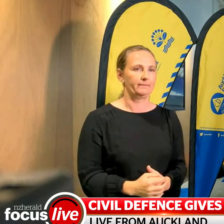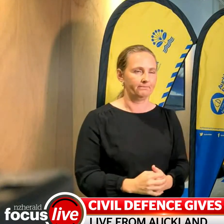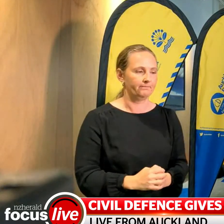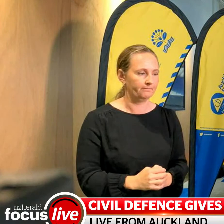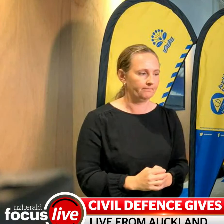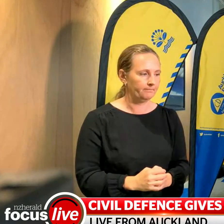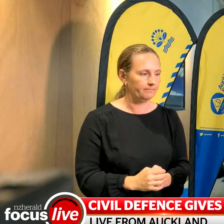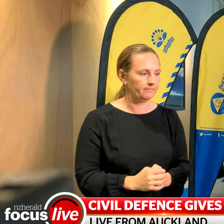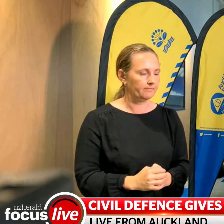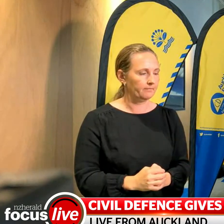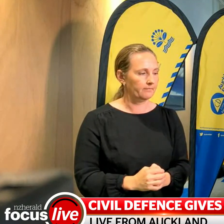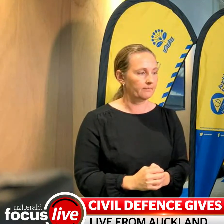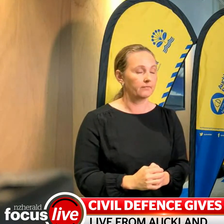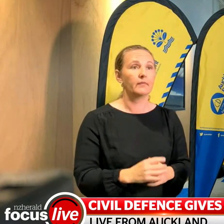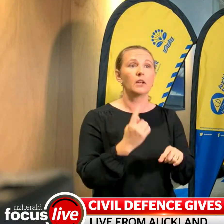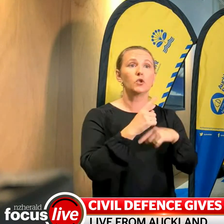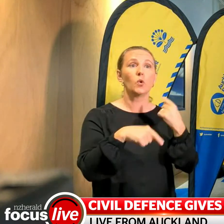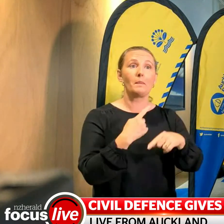So swimming,